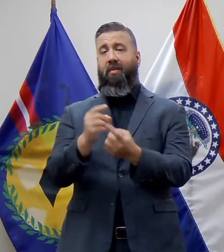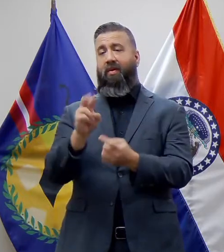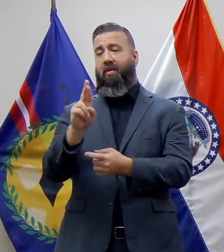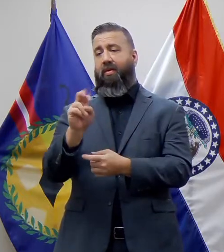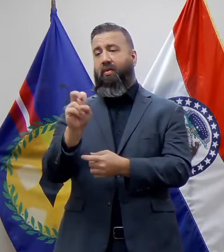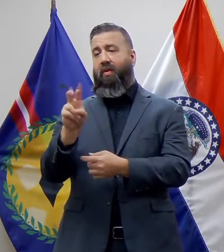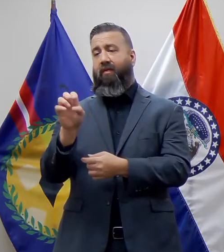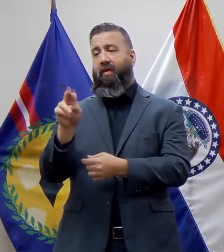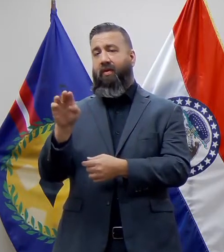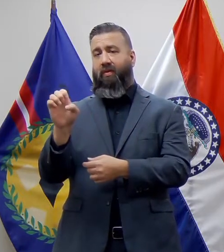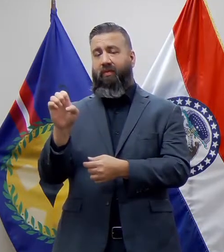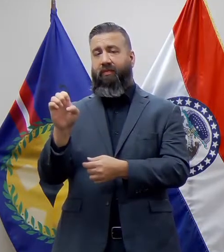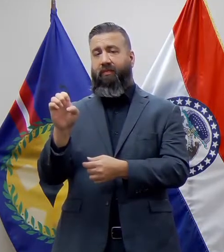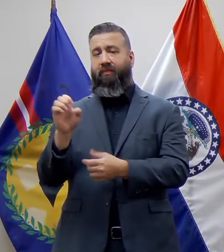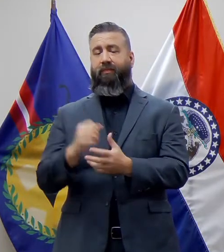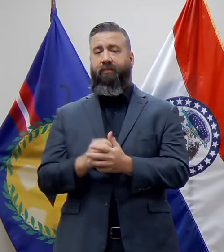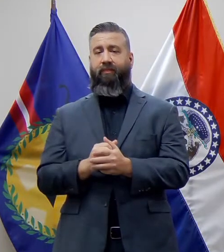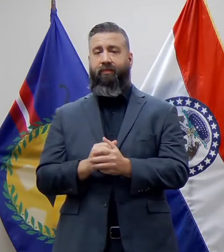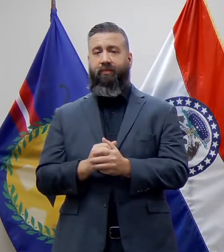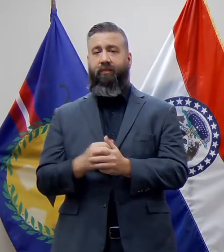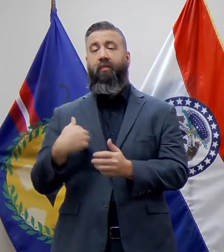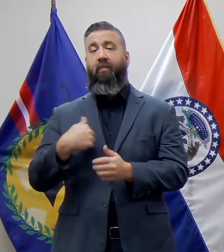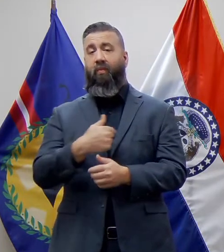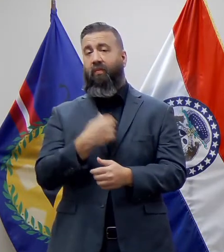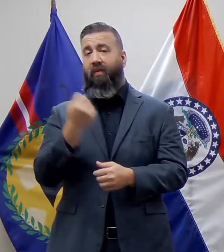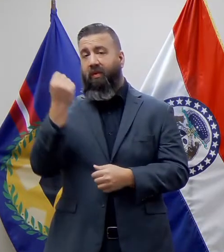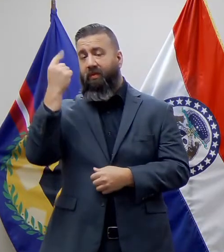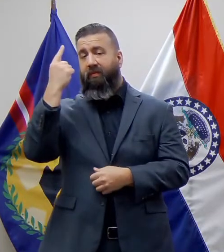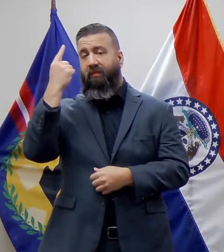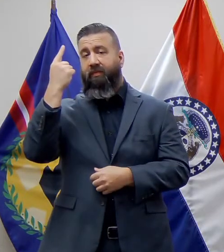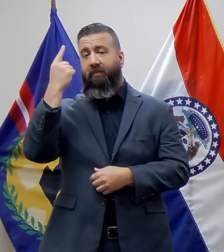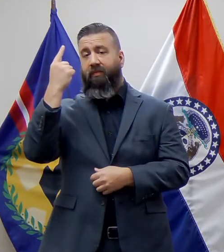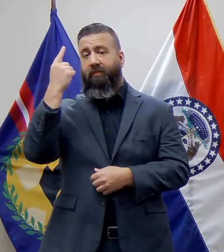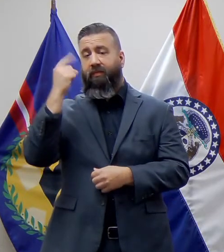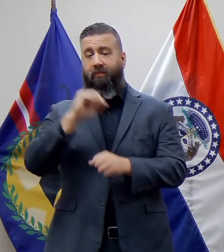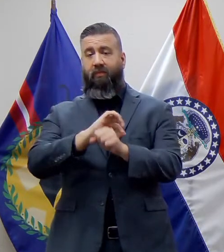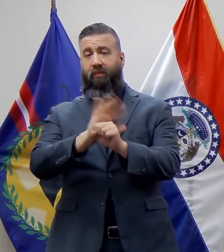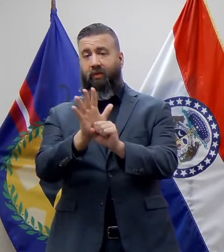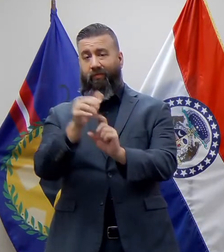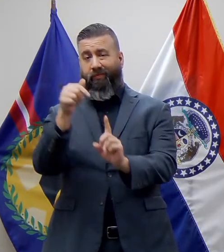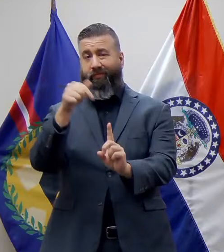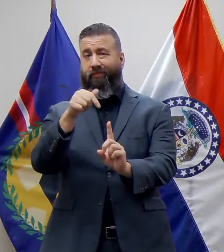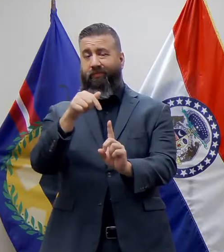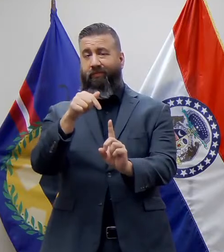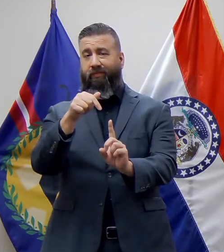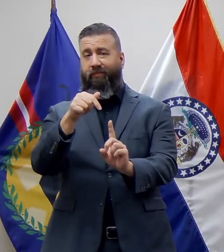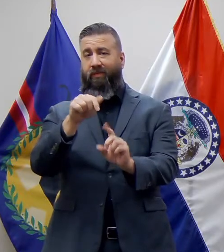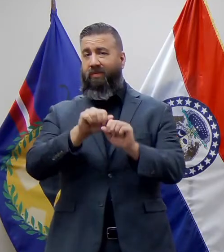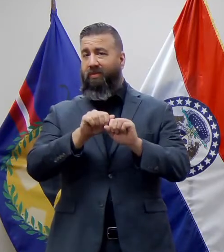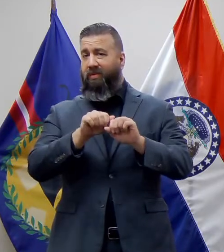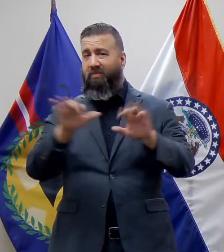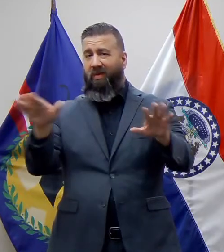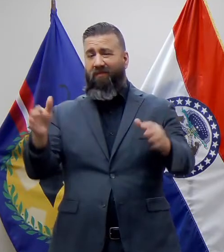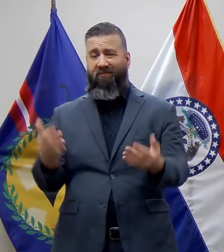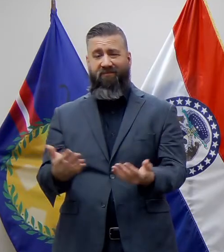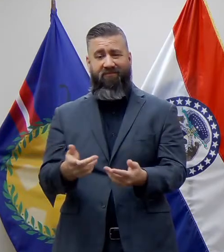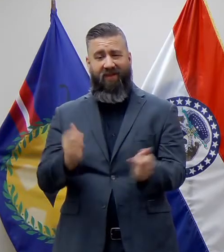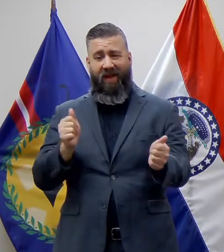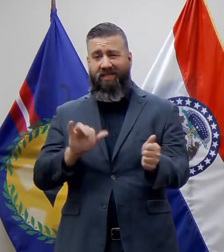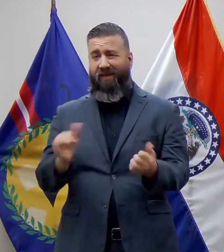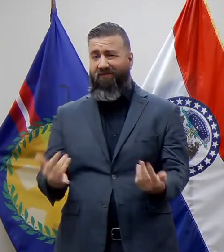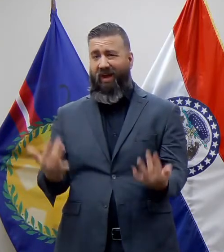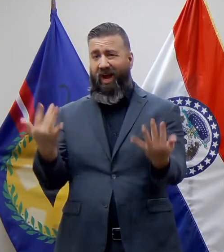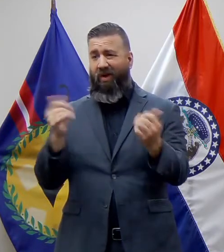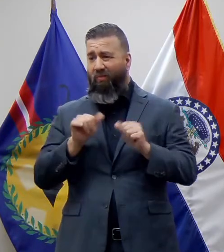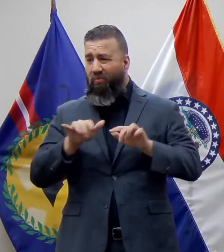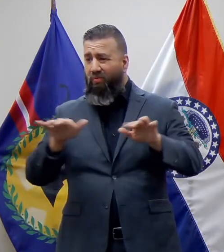it. We do understand that COVID is spreading like wildfire in our community,